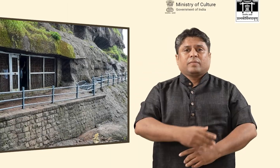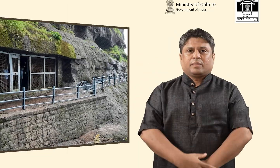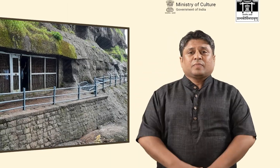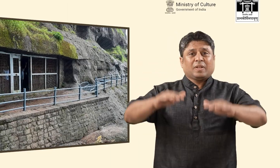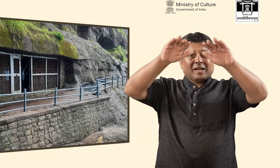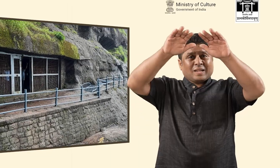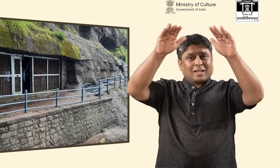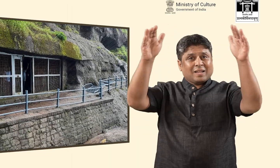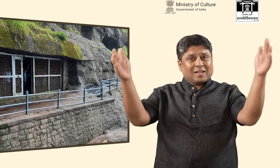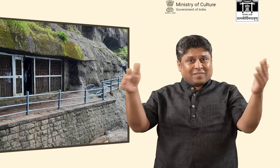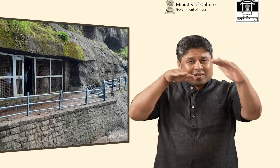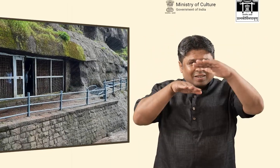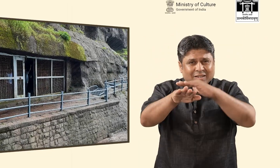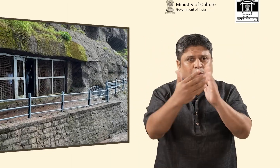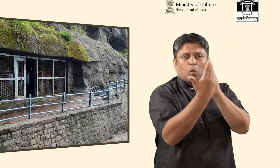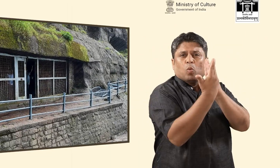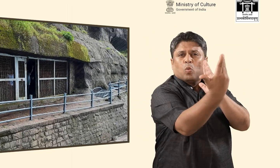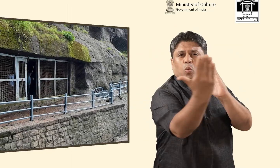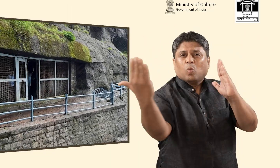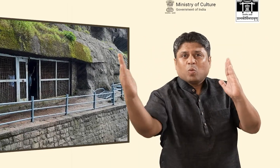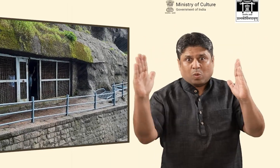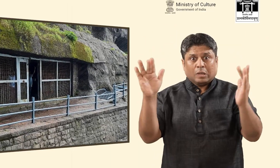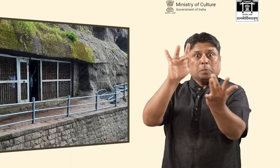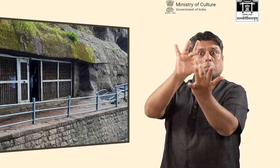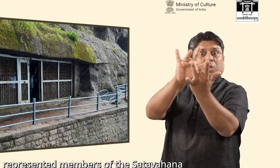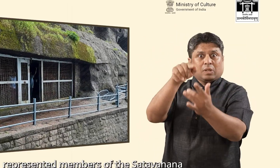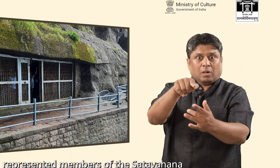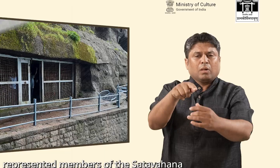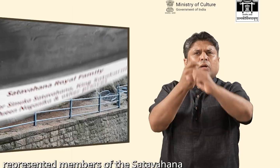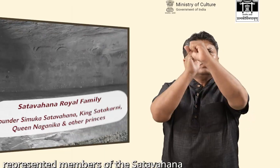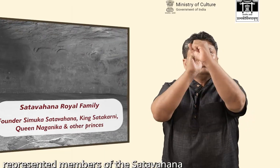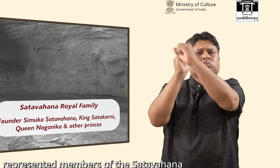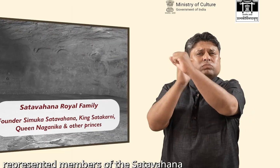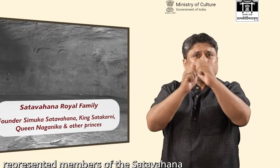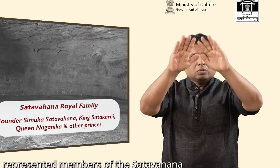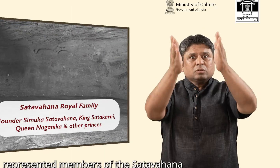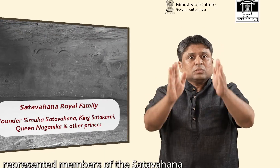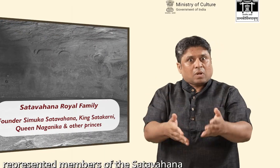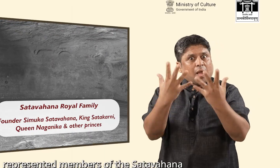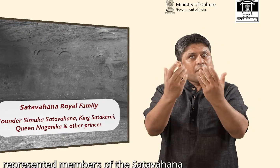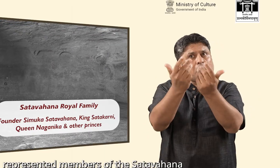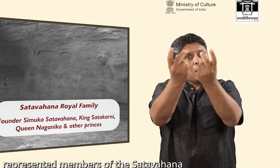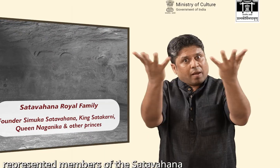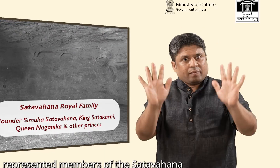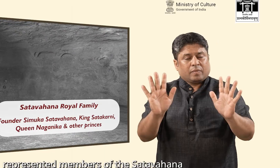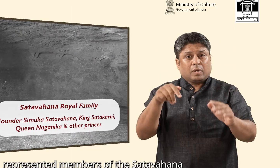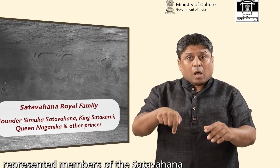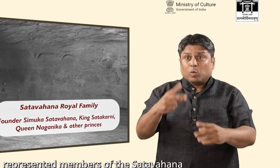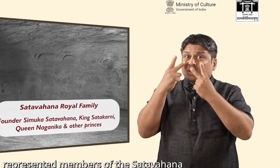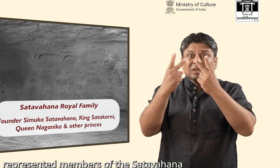Only the lower parts survive today. These once represented members of the Satvahan royal family, including the founder